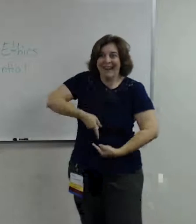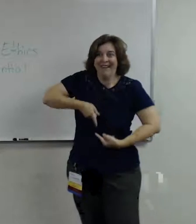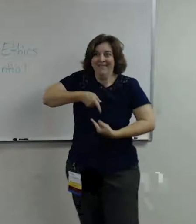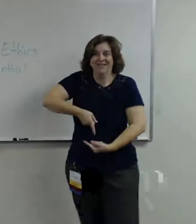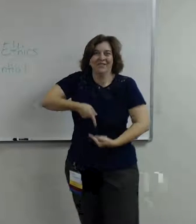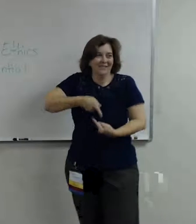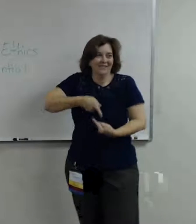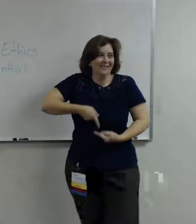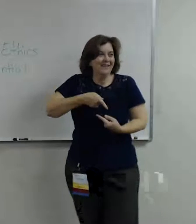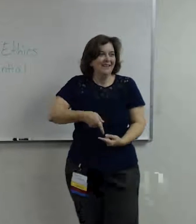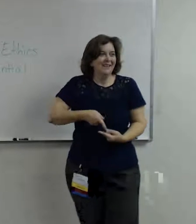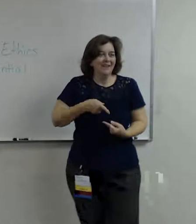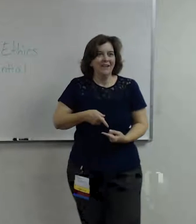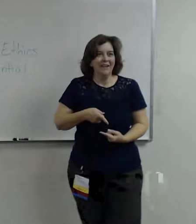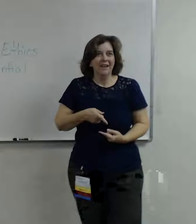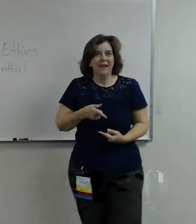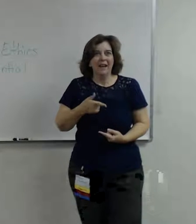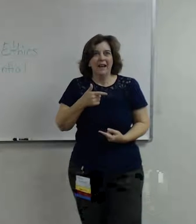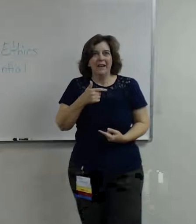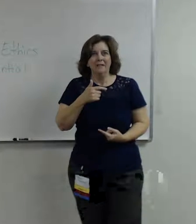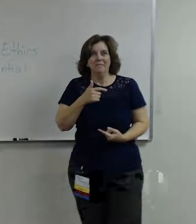that struggle going.